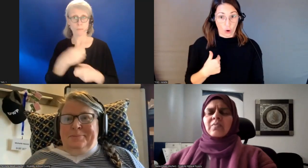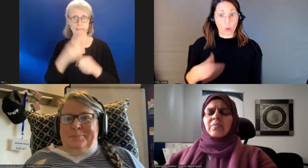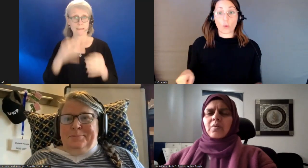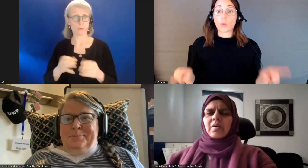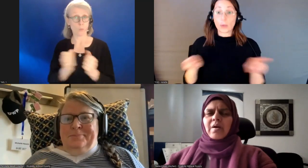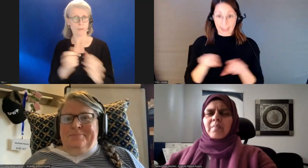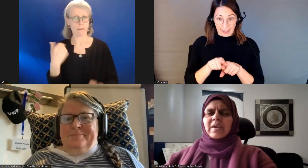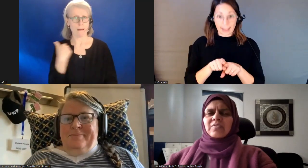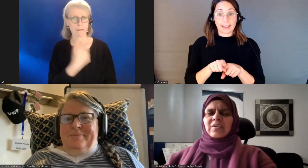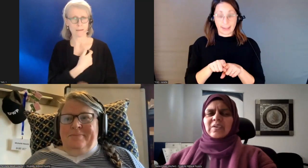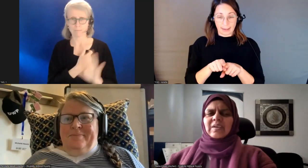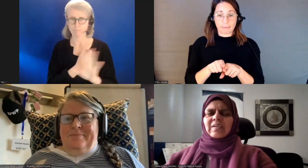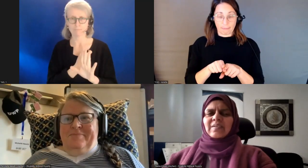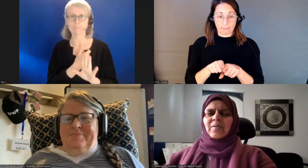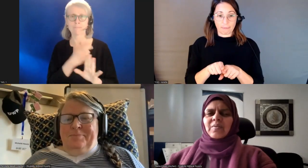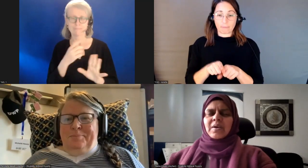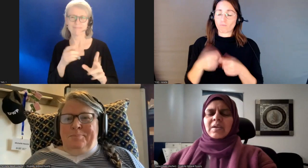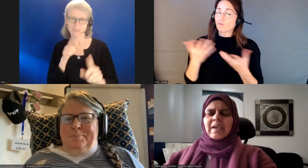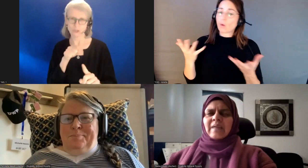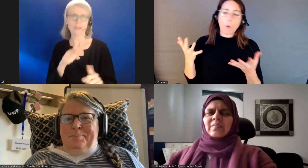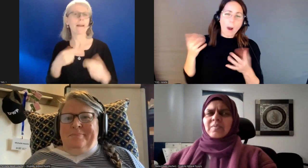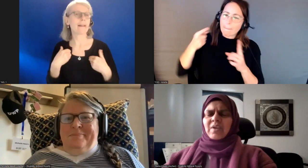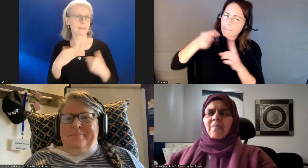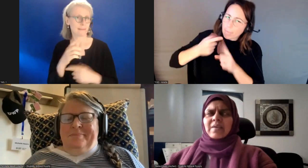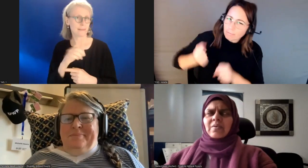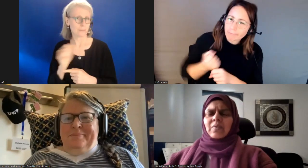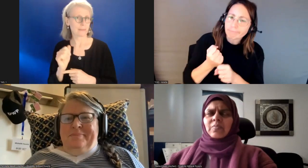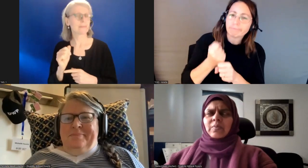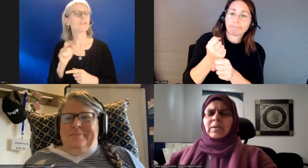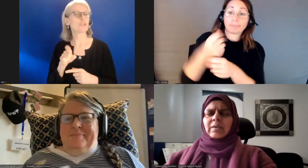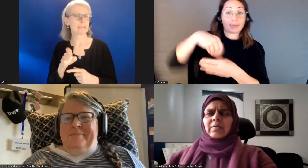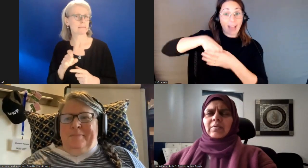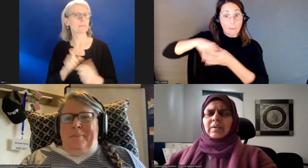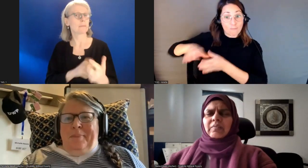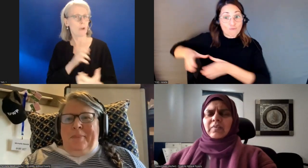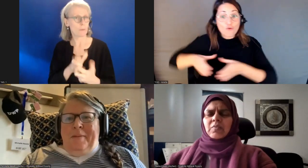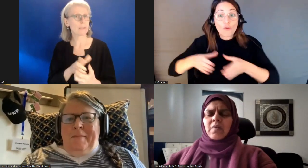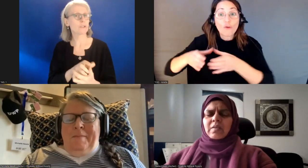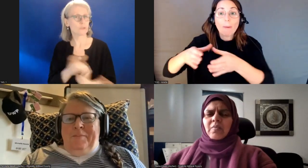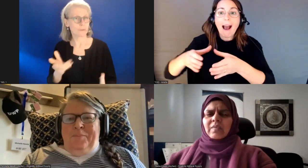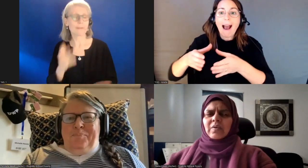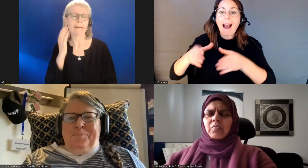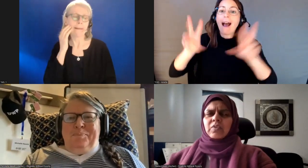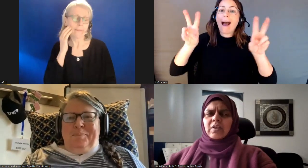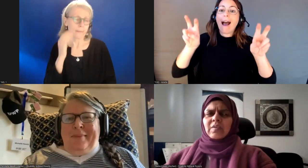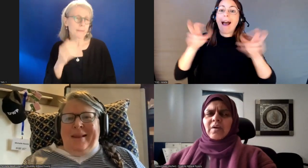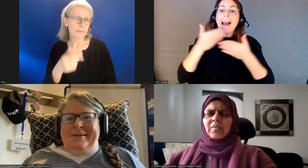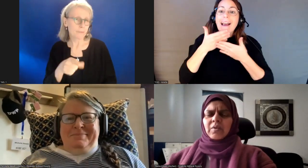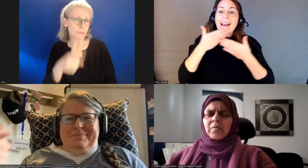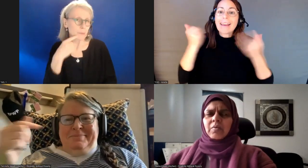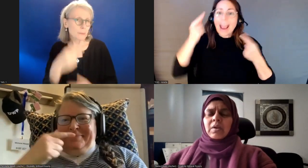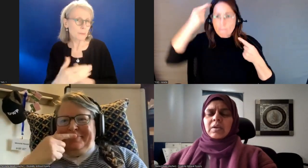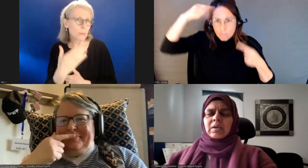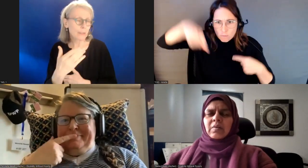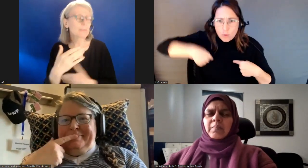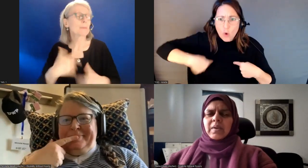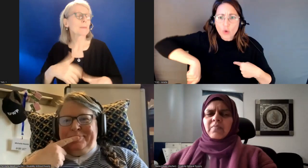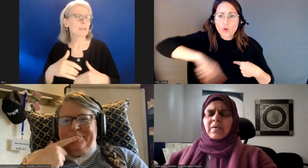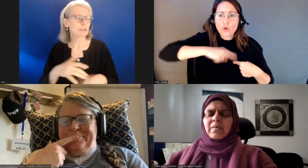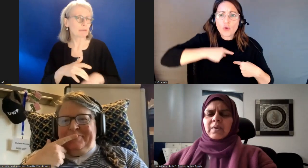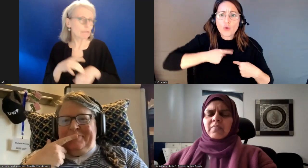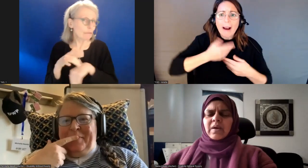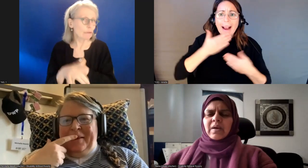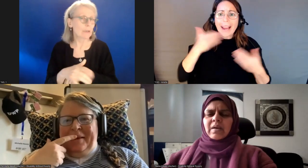disability and has her own accommodation needs. So yes, Michelle, I know it's really early for you on the West Coast, and it's also, a